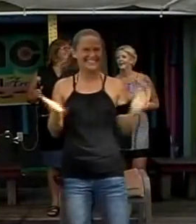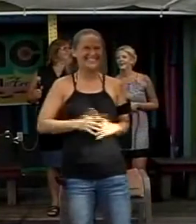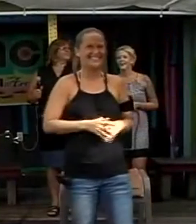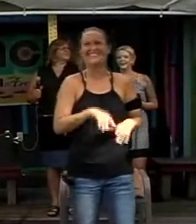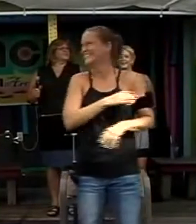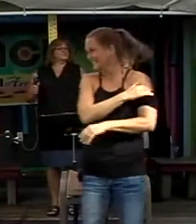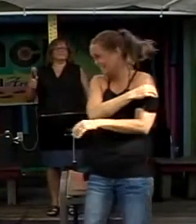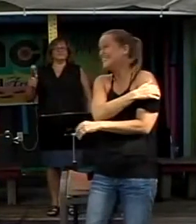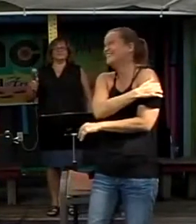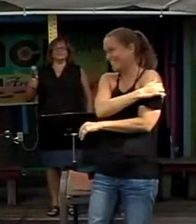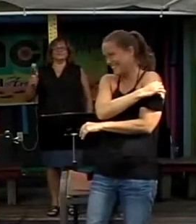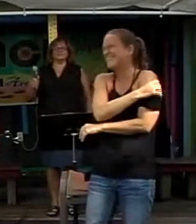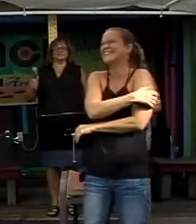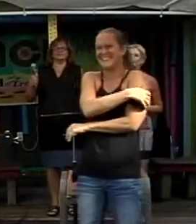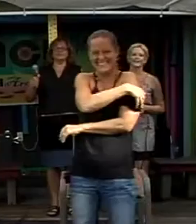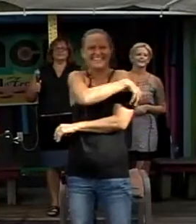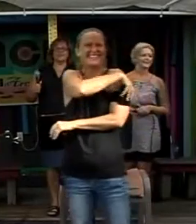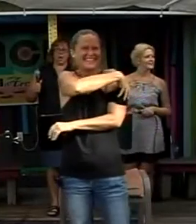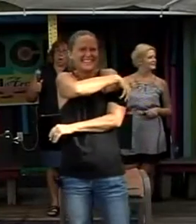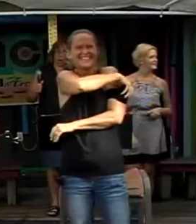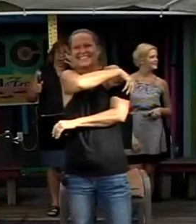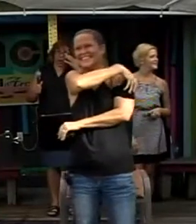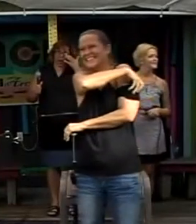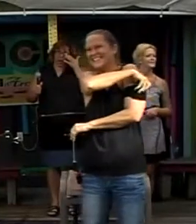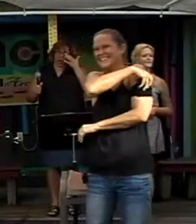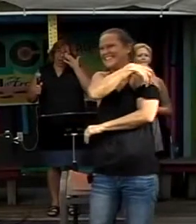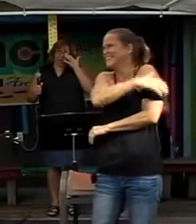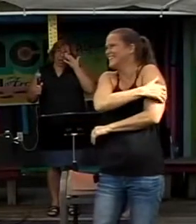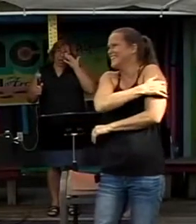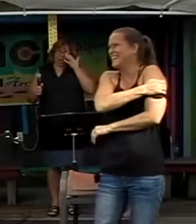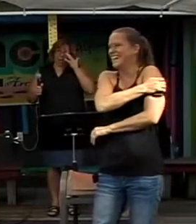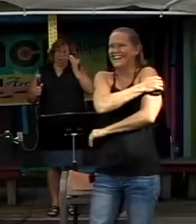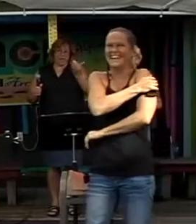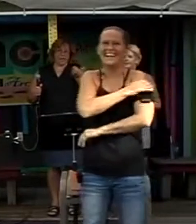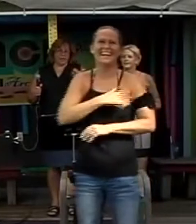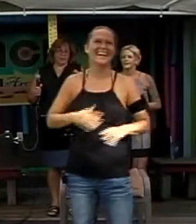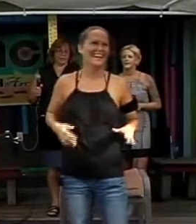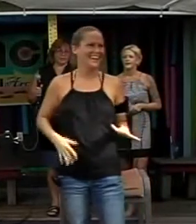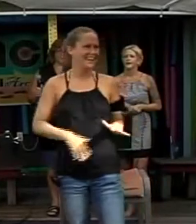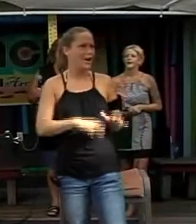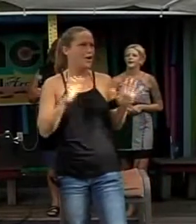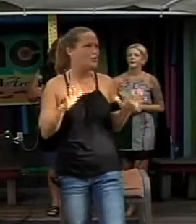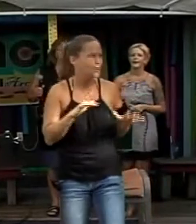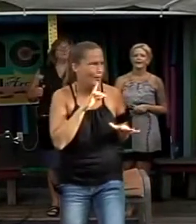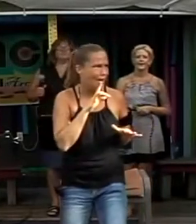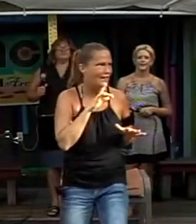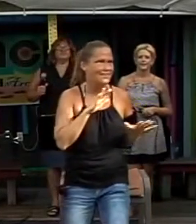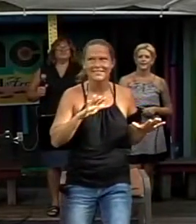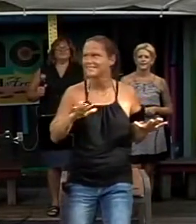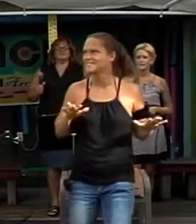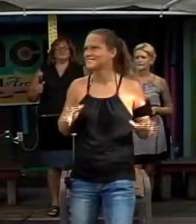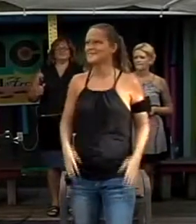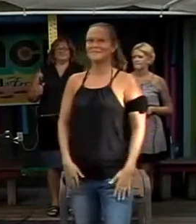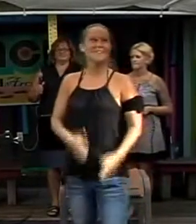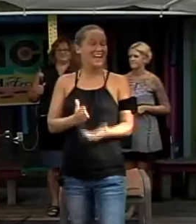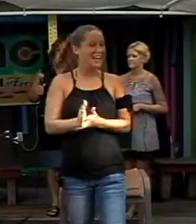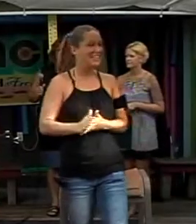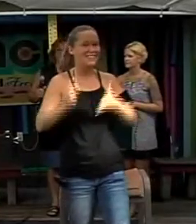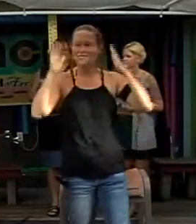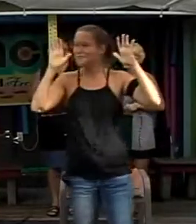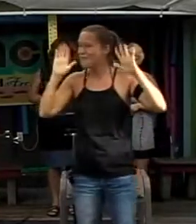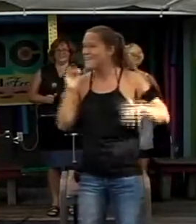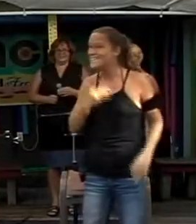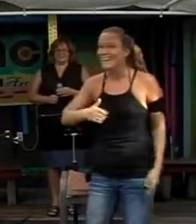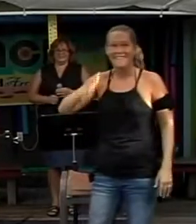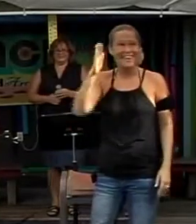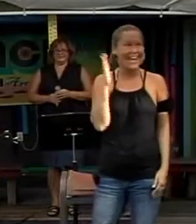lives. Ah, is that what that is? That's applause? Oh, nice. And a hush came over the crowd. All right, how great is our God